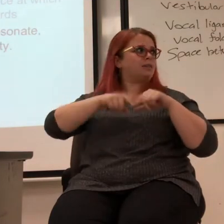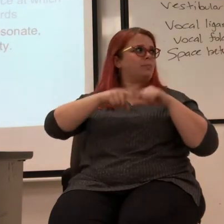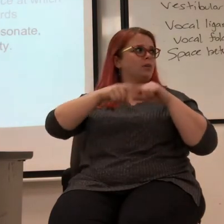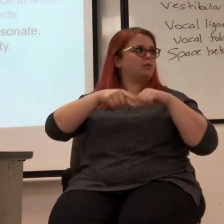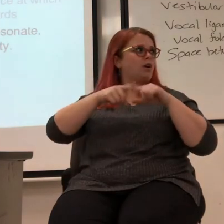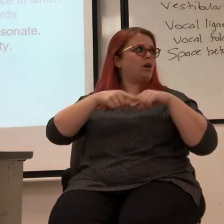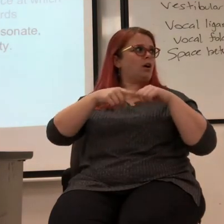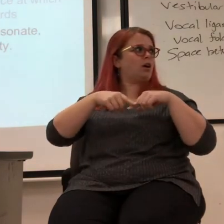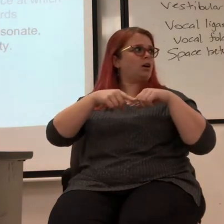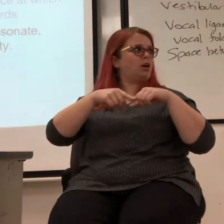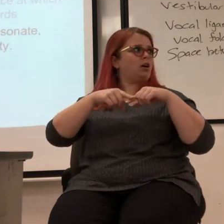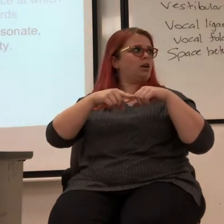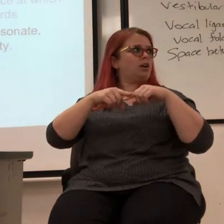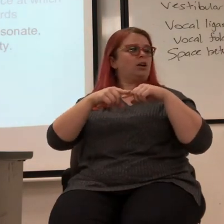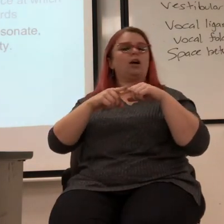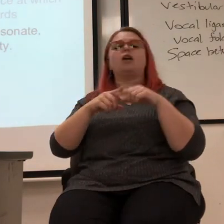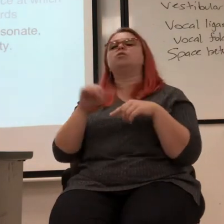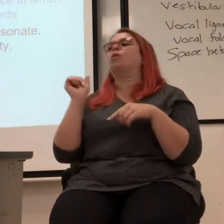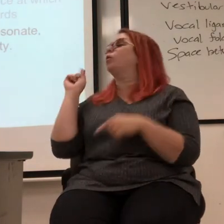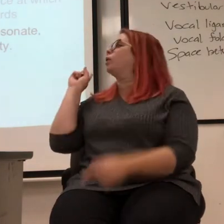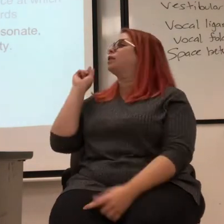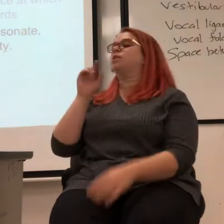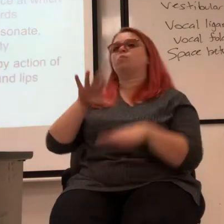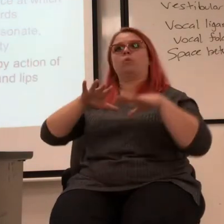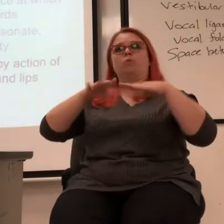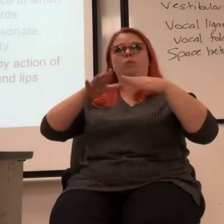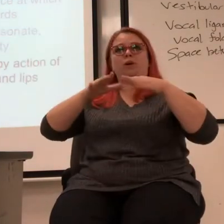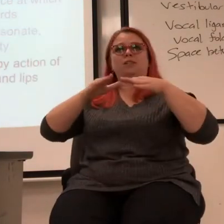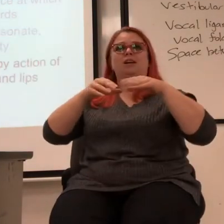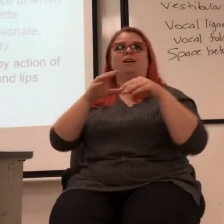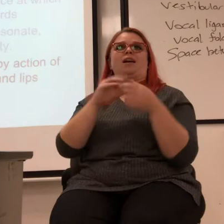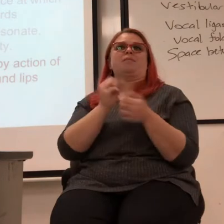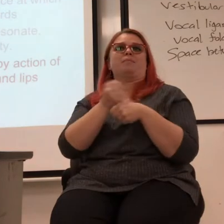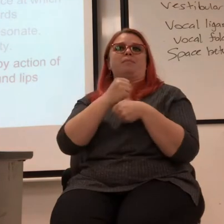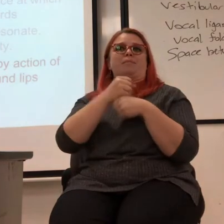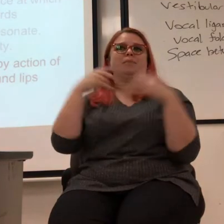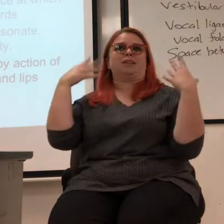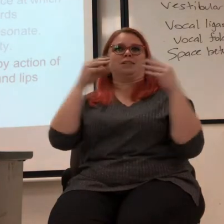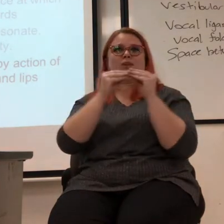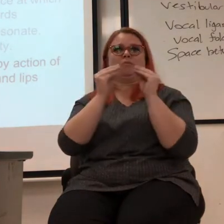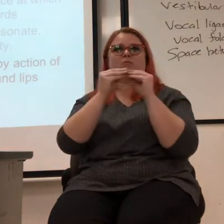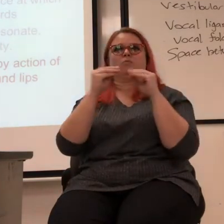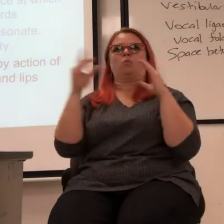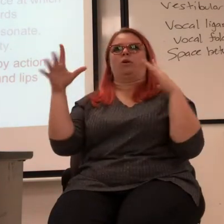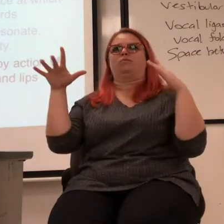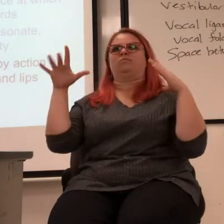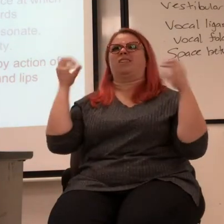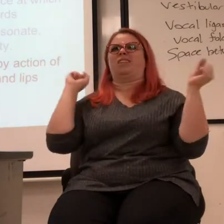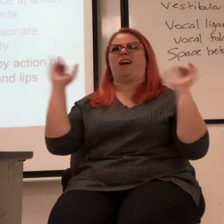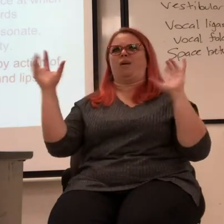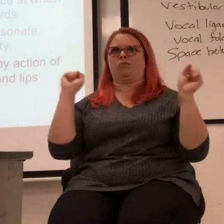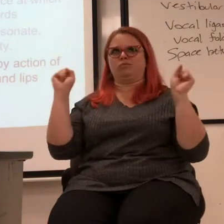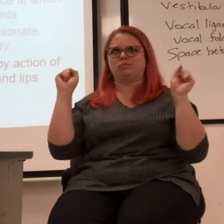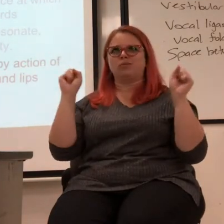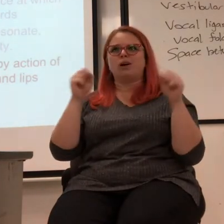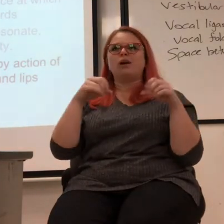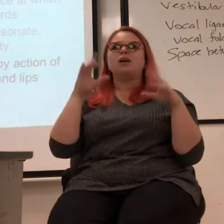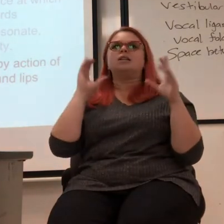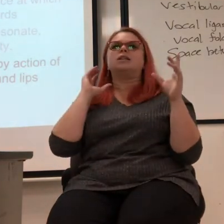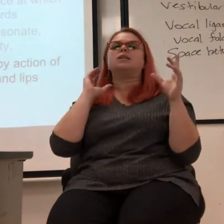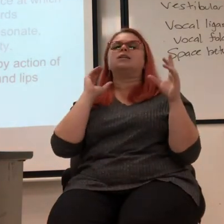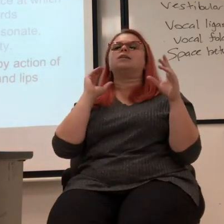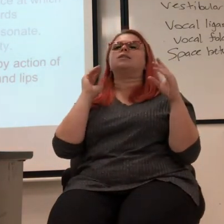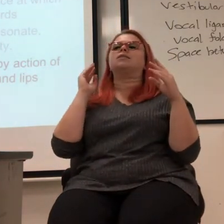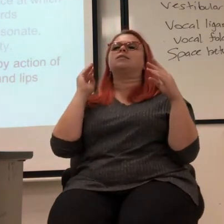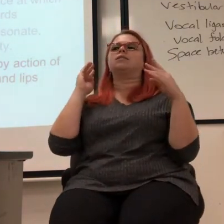the pharynx, nasal cavities resonate and amplify sound, sound is shaped into language by the action